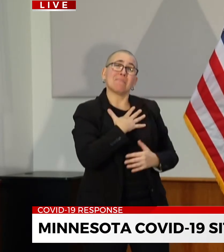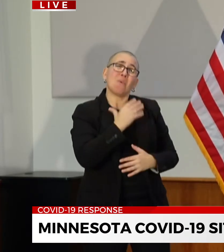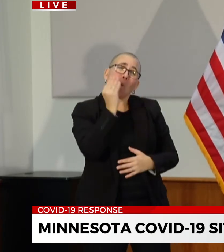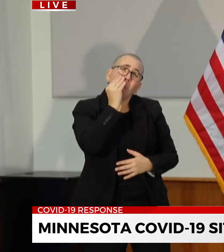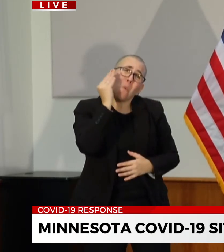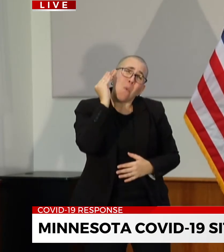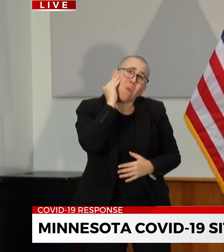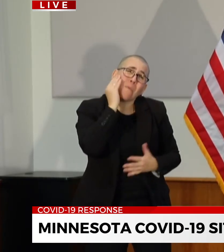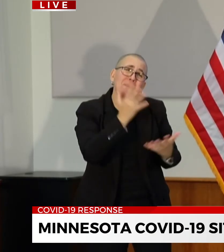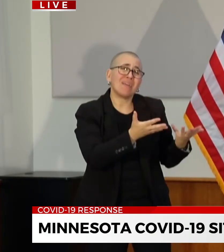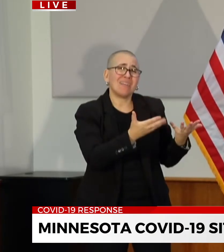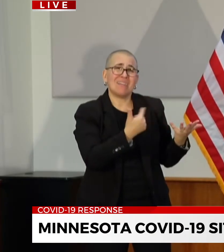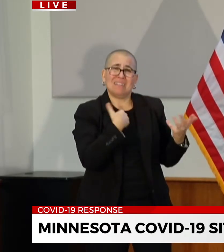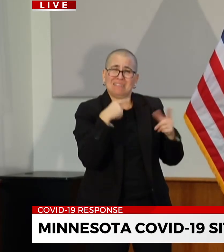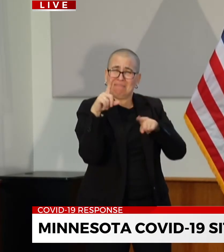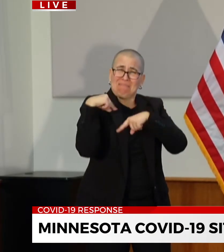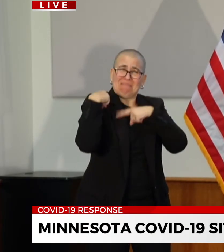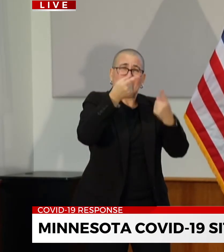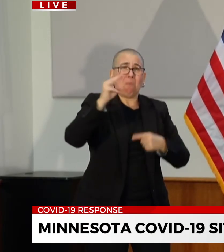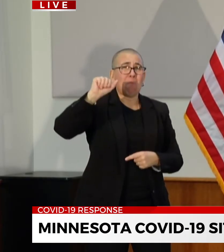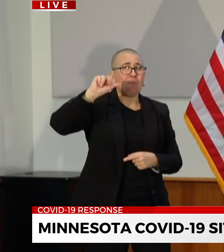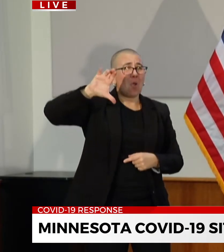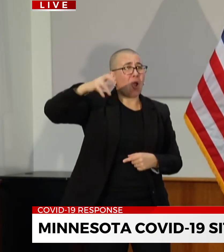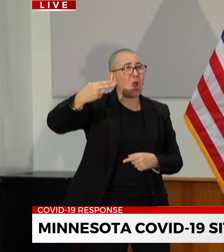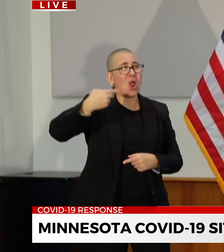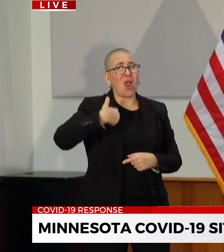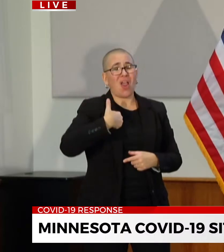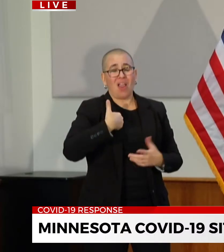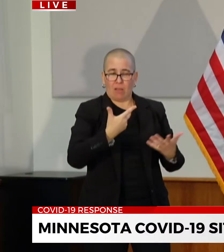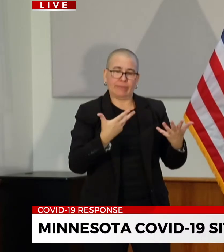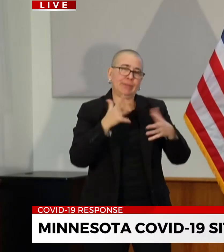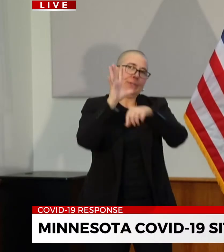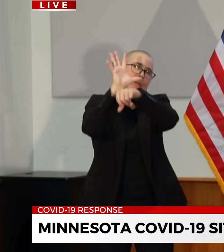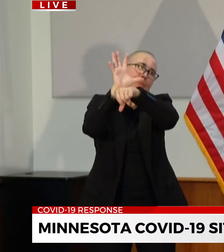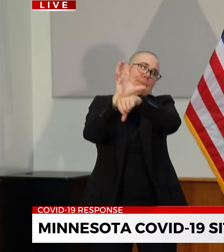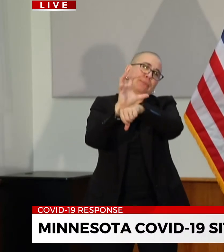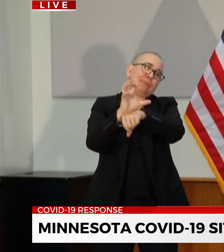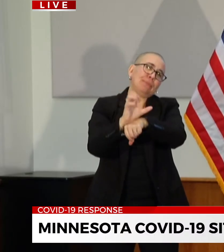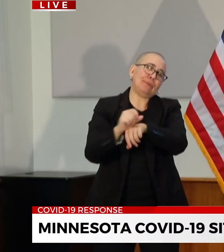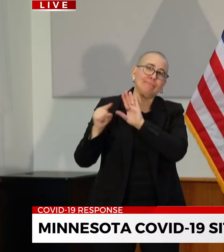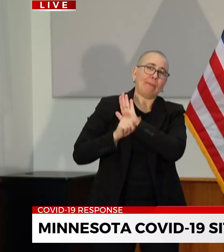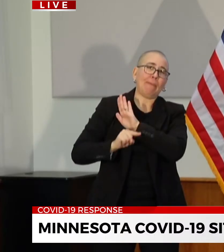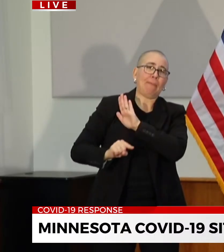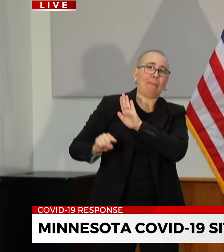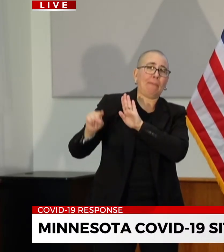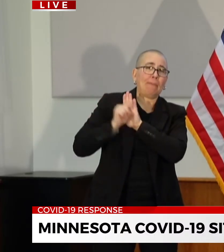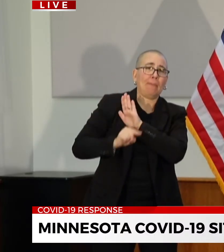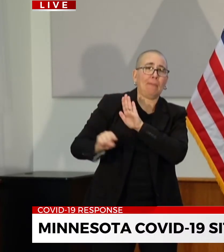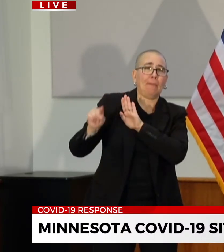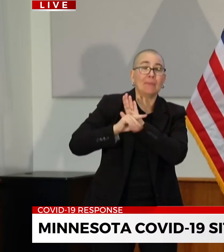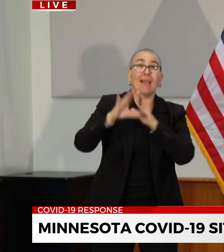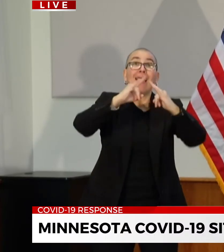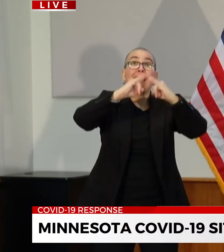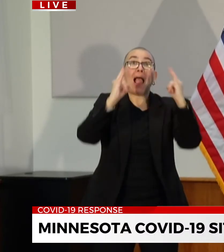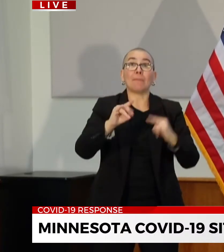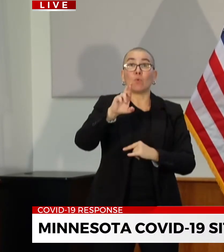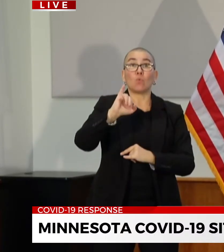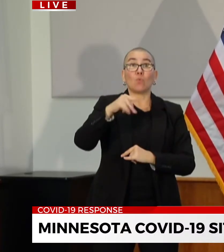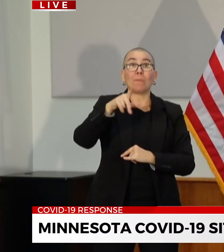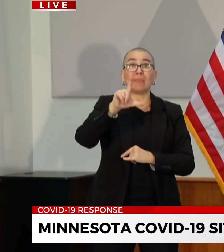this happened. I've spent a night at Camp Ripley watching the artillery, and I spent one night in